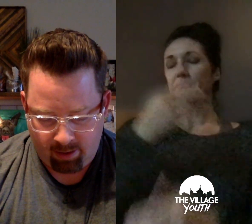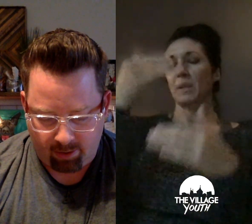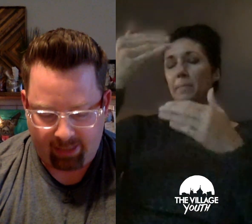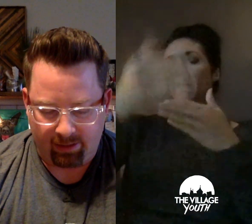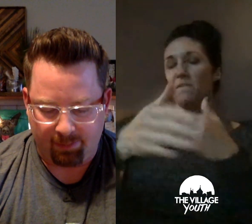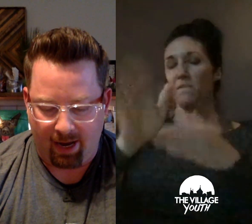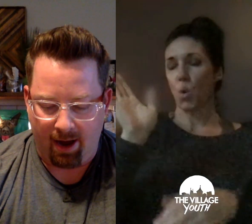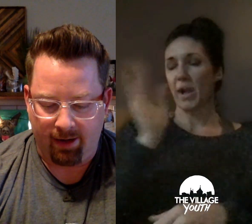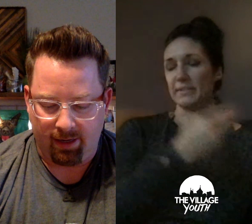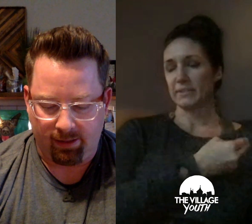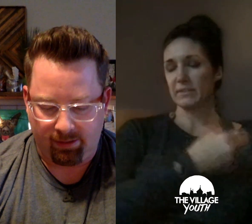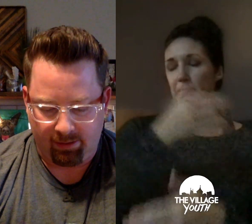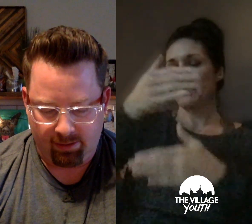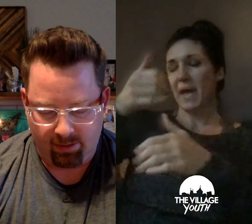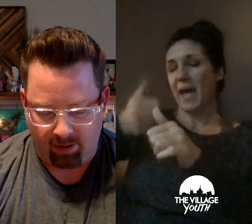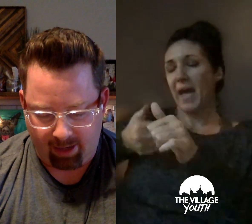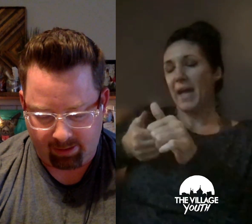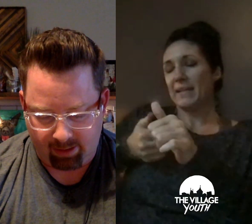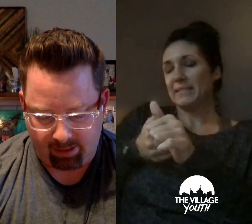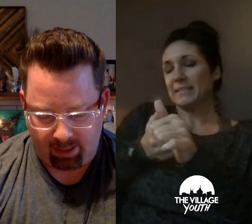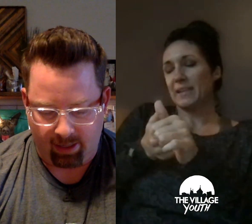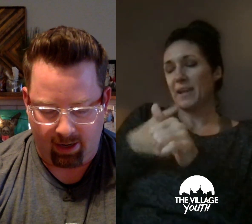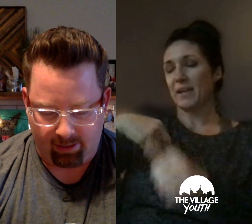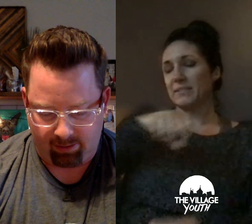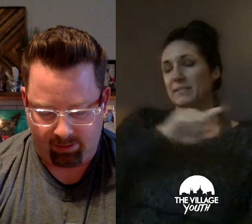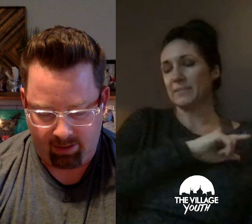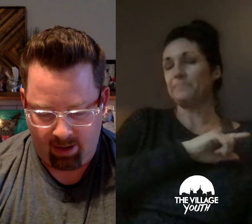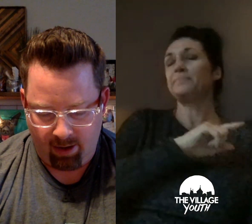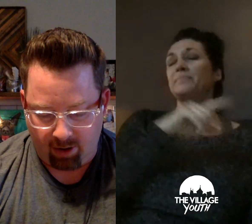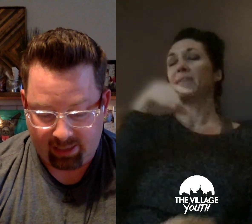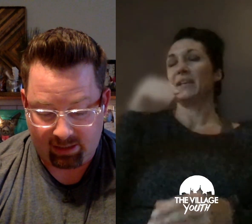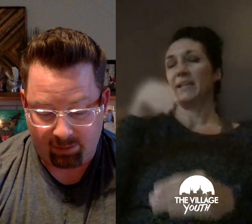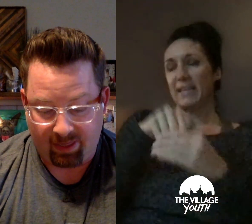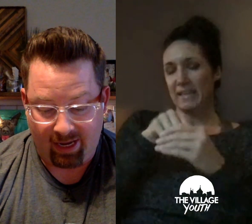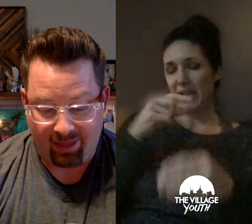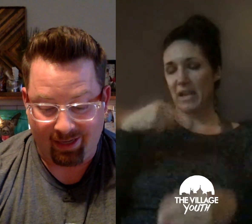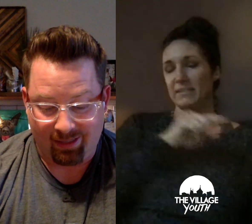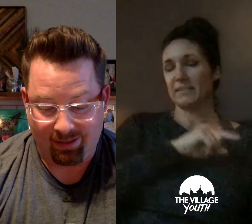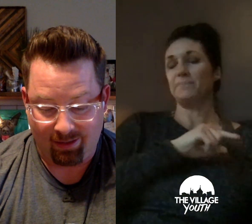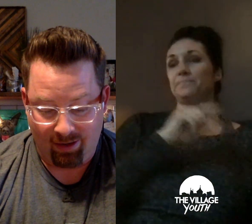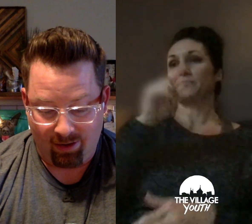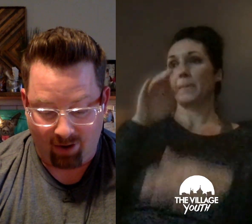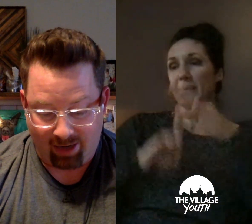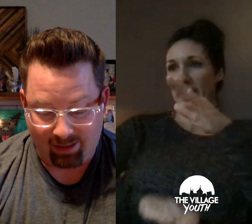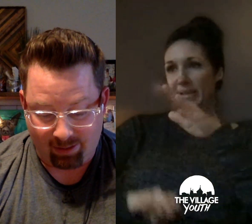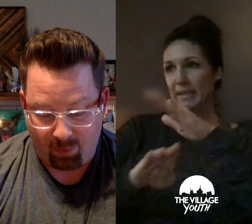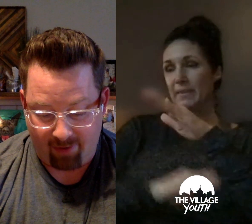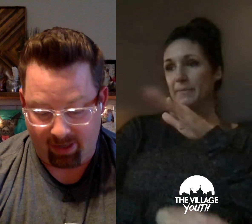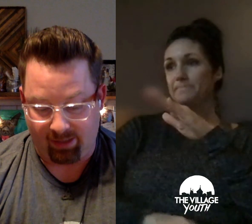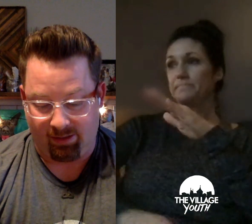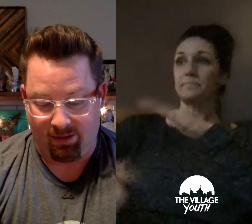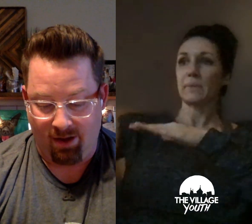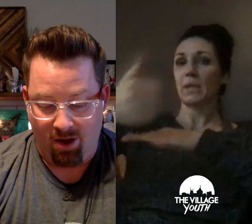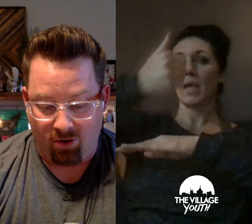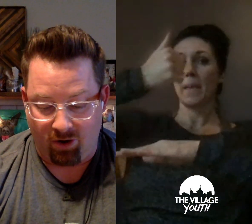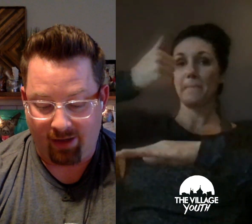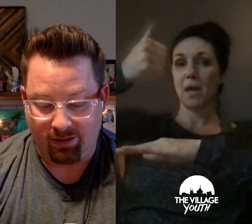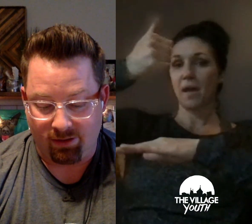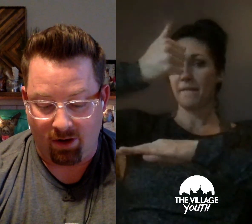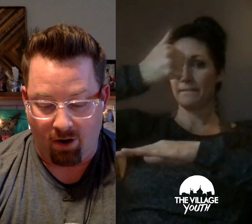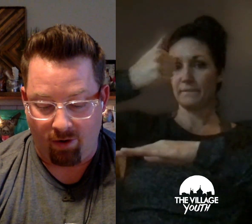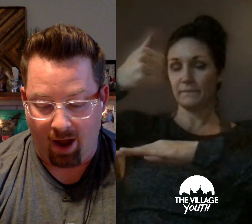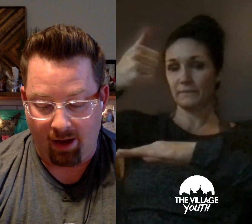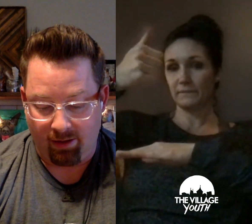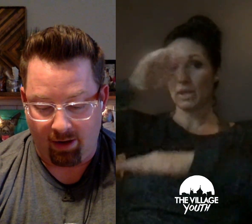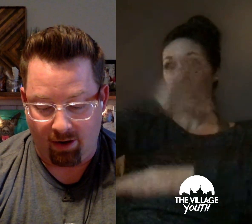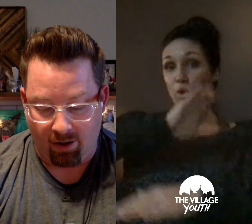us, Christ is behind us, Christ is in us. Christ is beneath us, Christ is above us, Christ